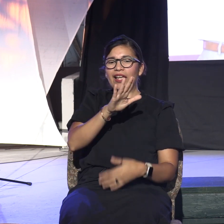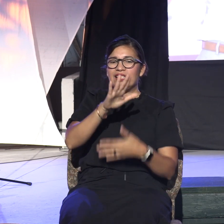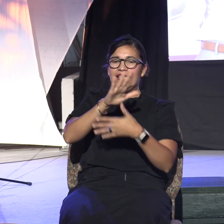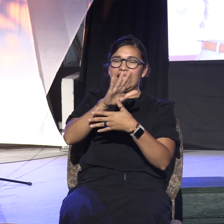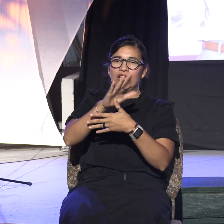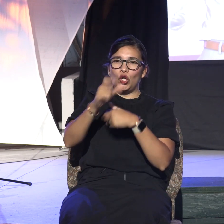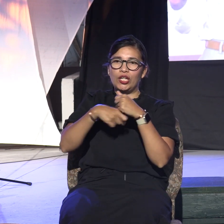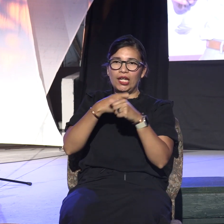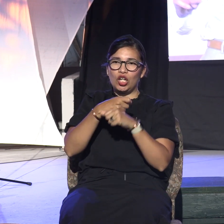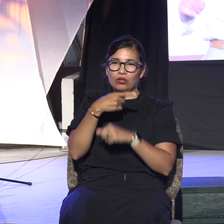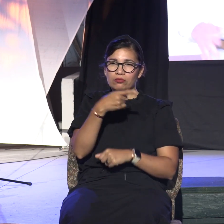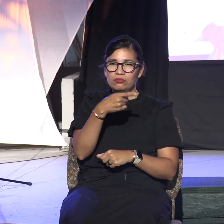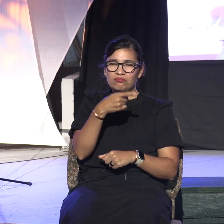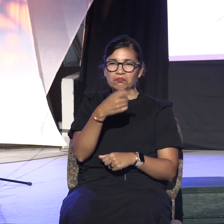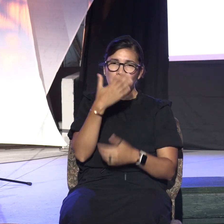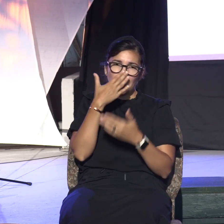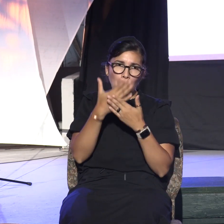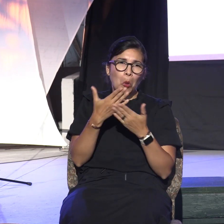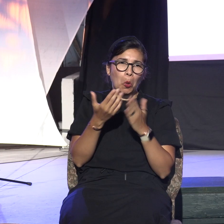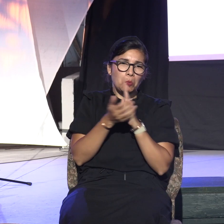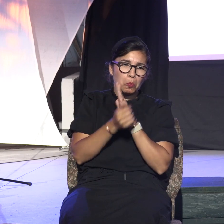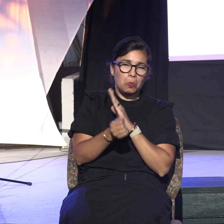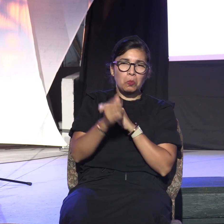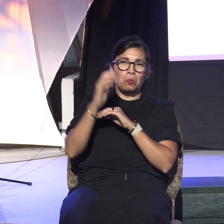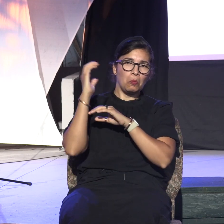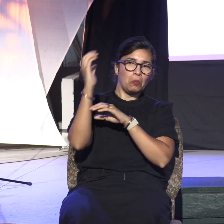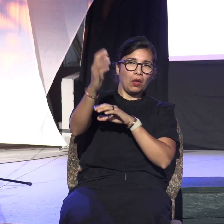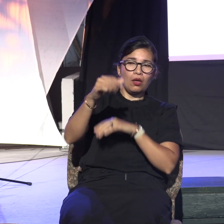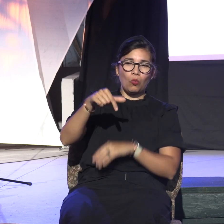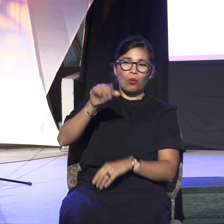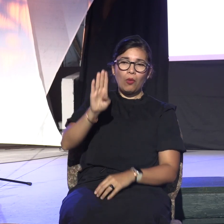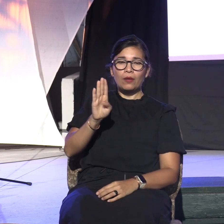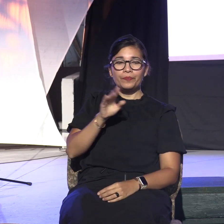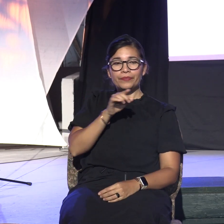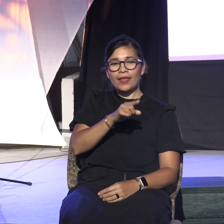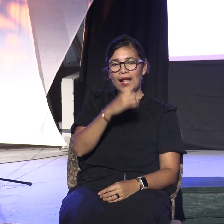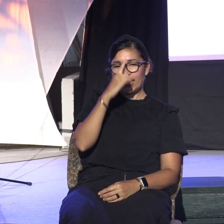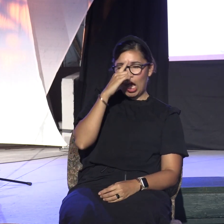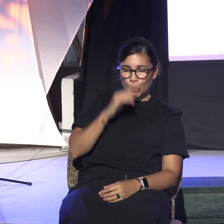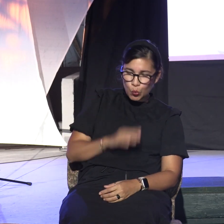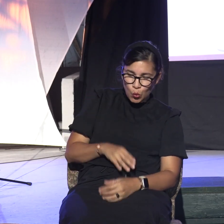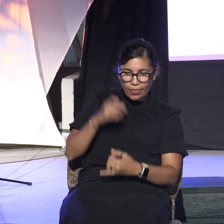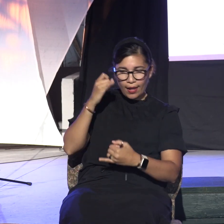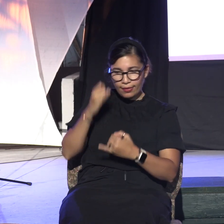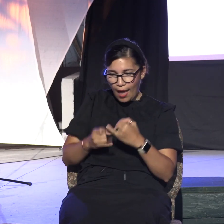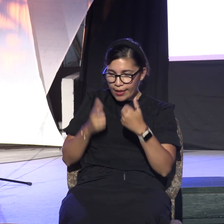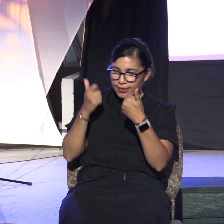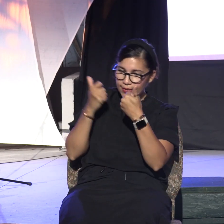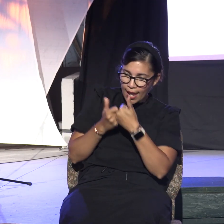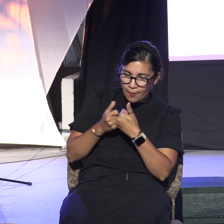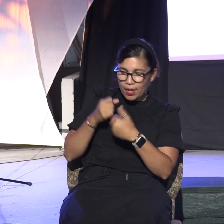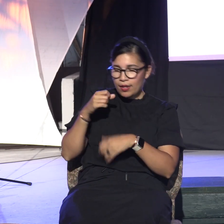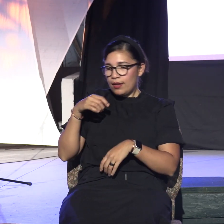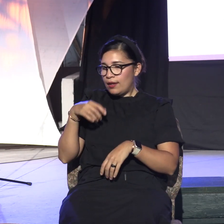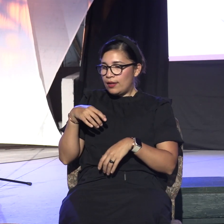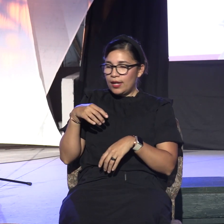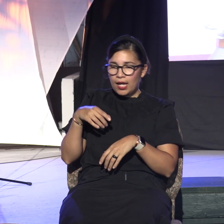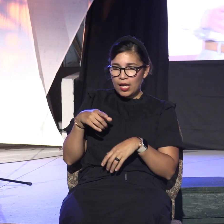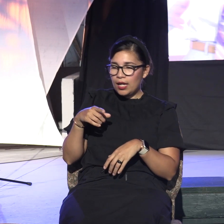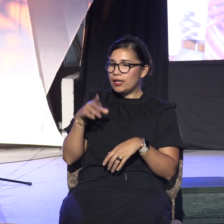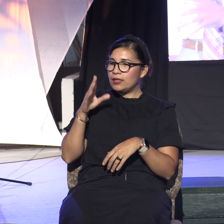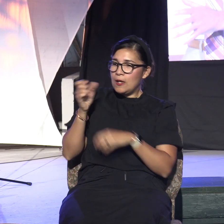against their in-state rivals from the University of Oklahoma, they would be elevated to the status of superhero on their campus. If they